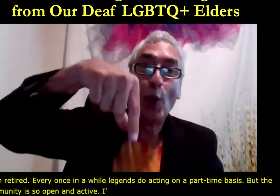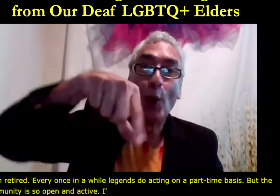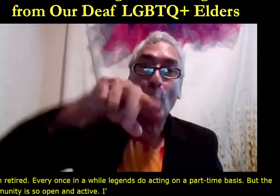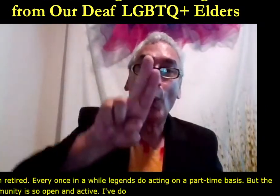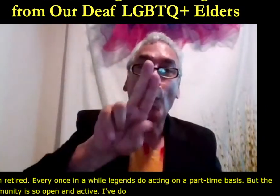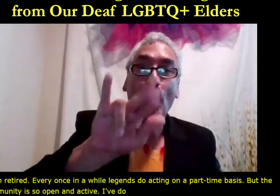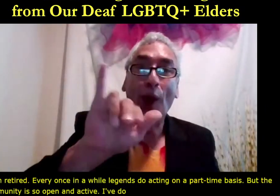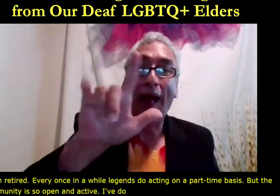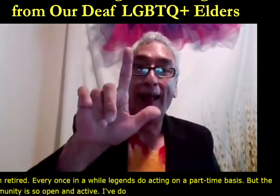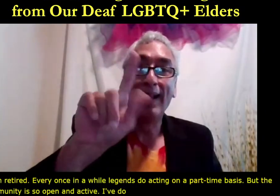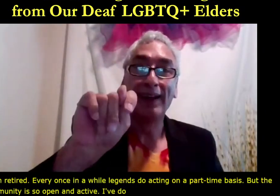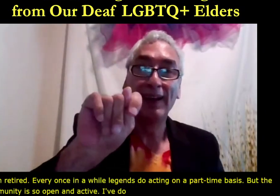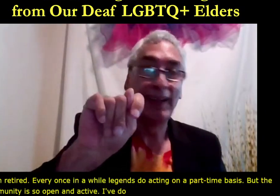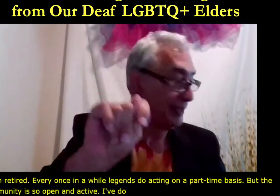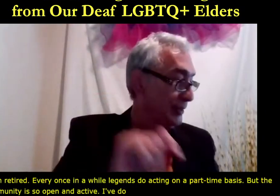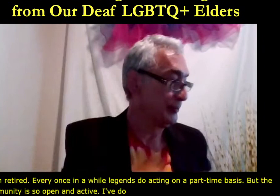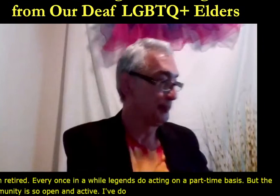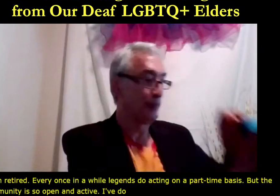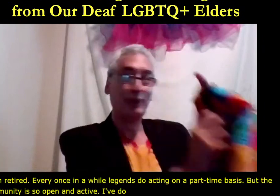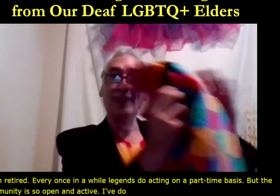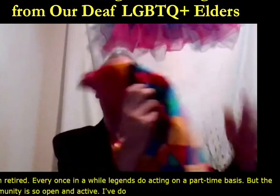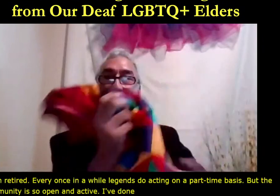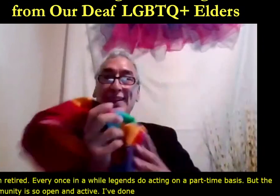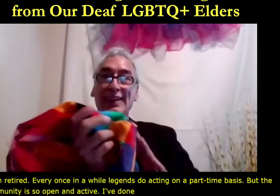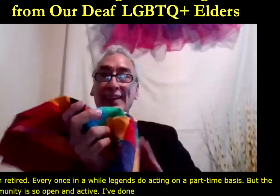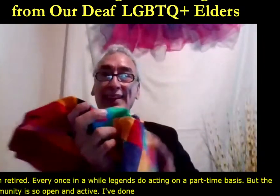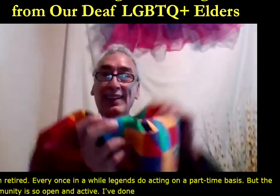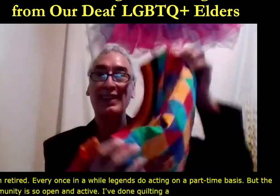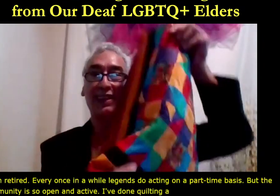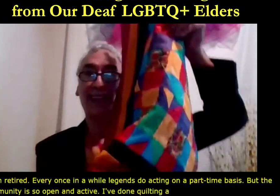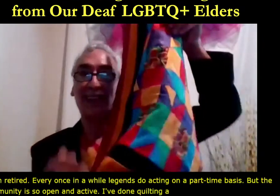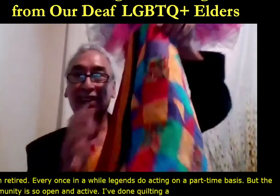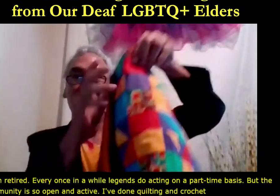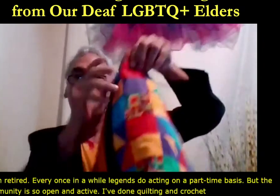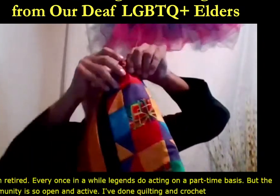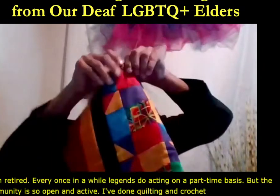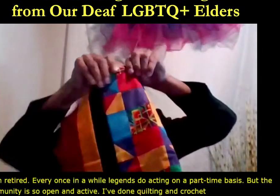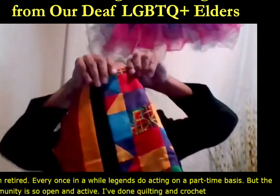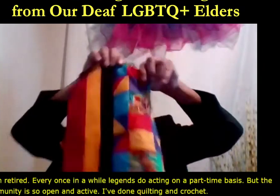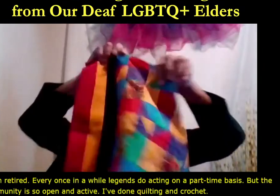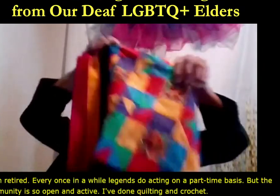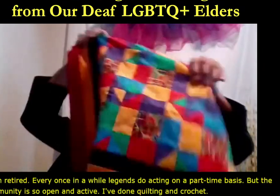i i do i work with um like a sewing machine to do this kind of quilts